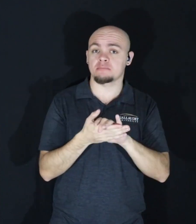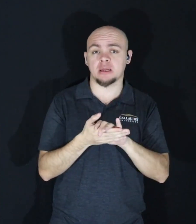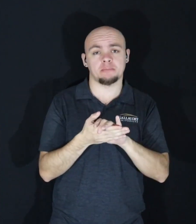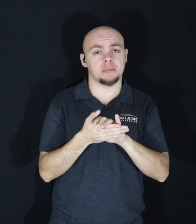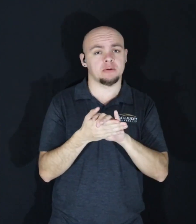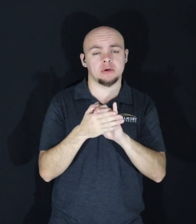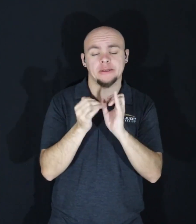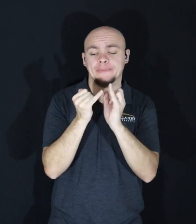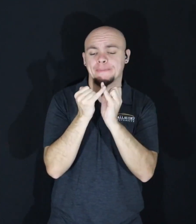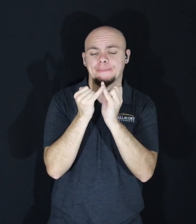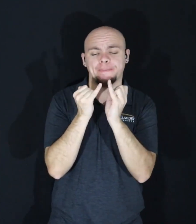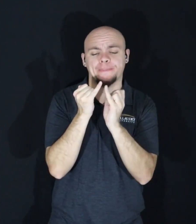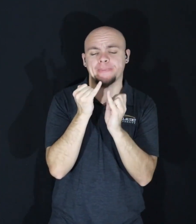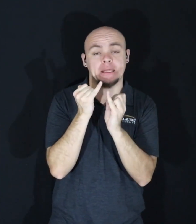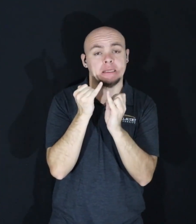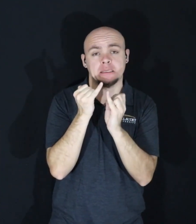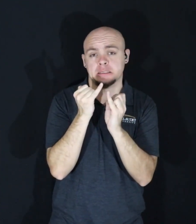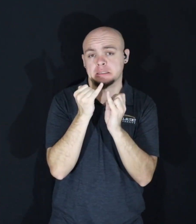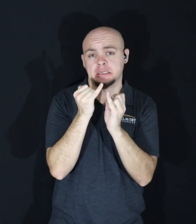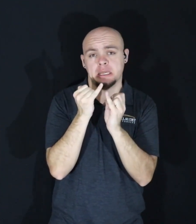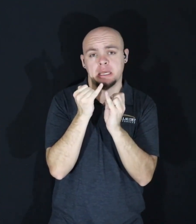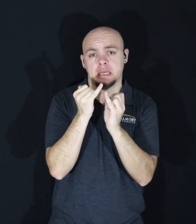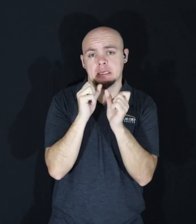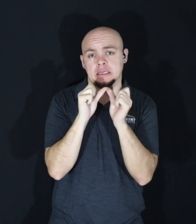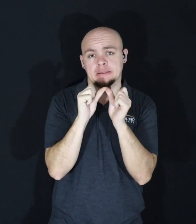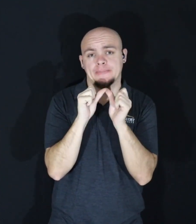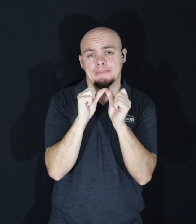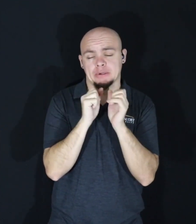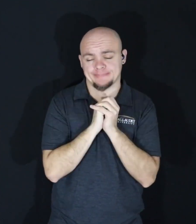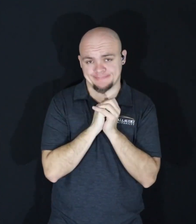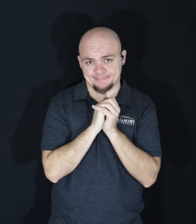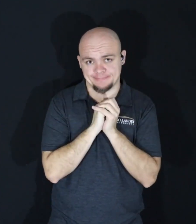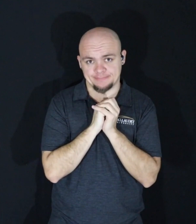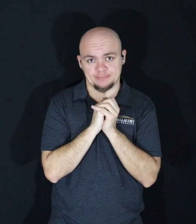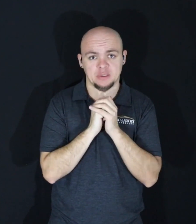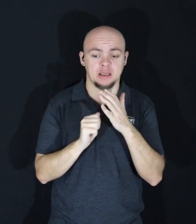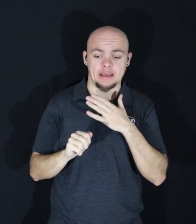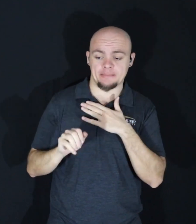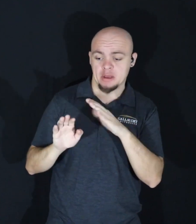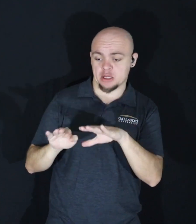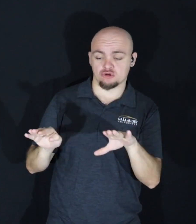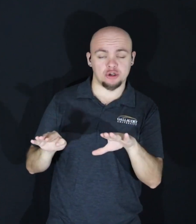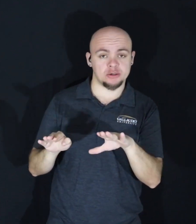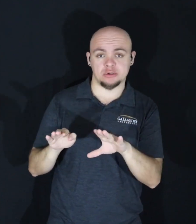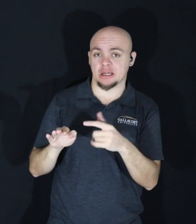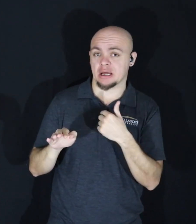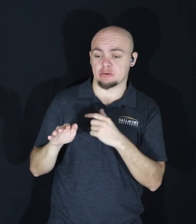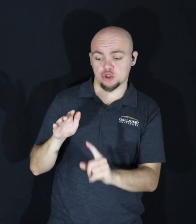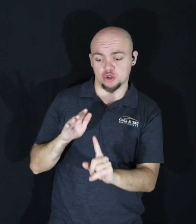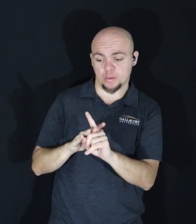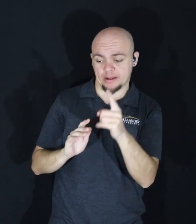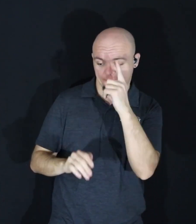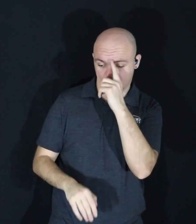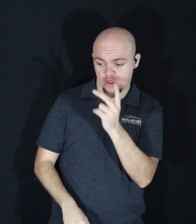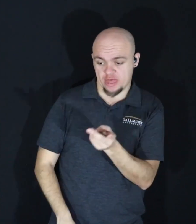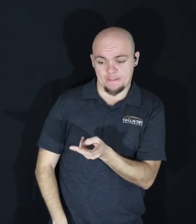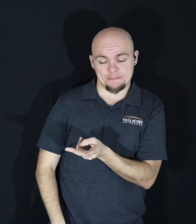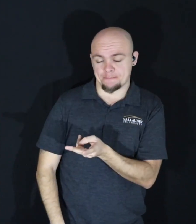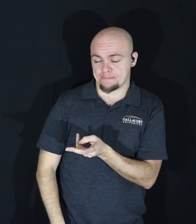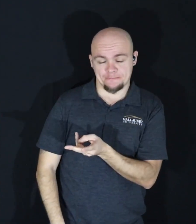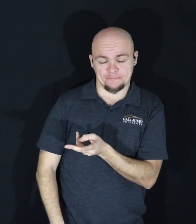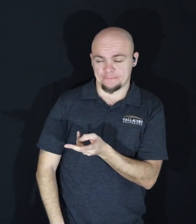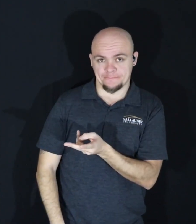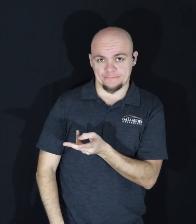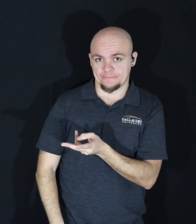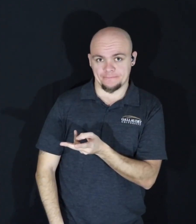a very thin thread, and I was not showing up for my children like I wanted to. I was